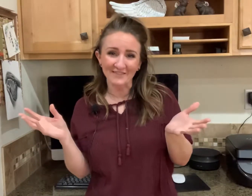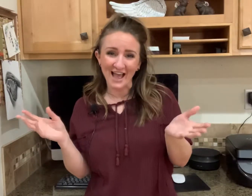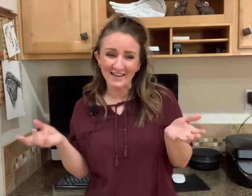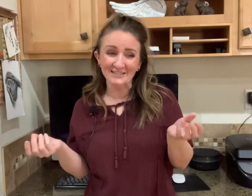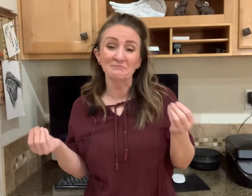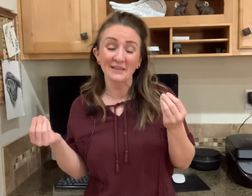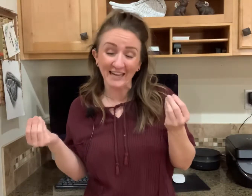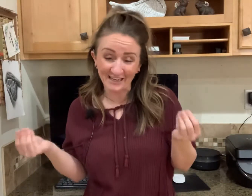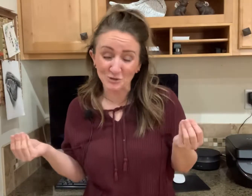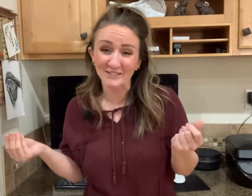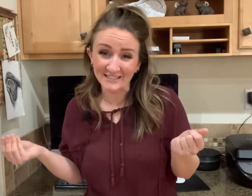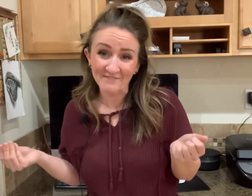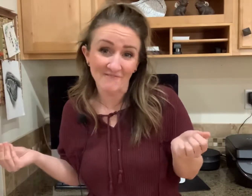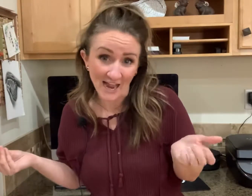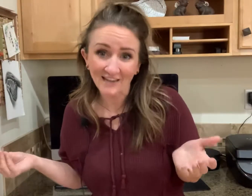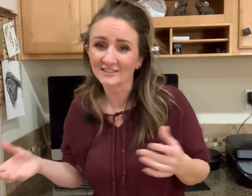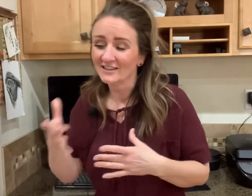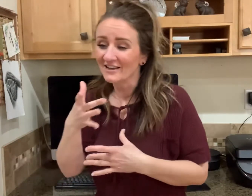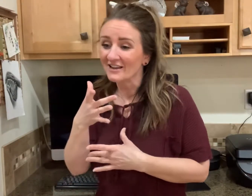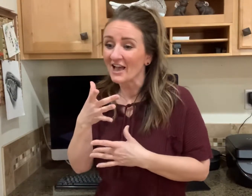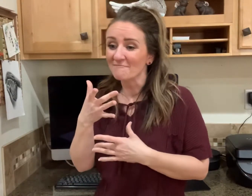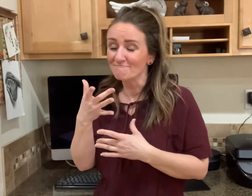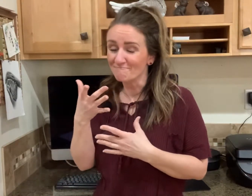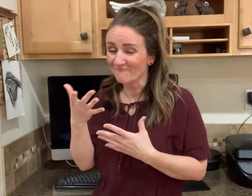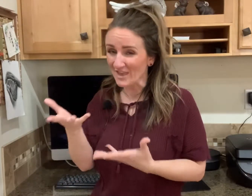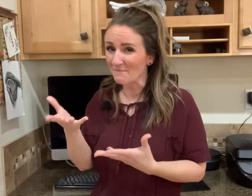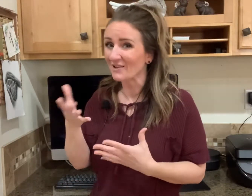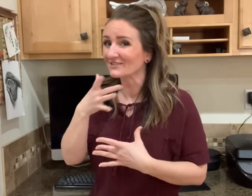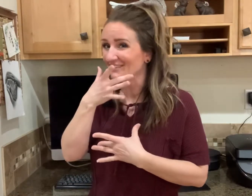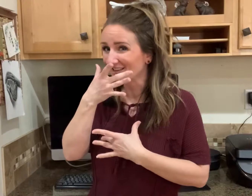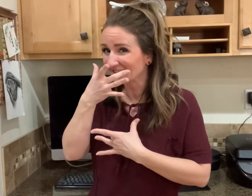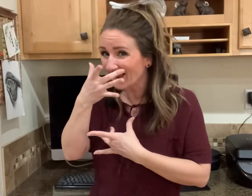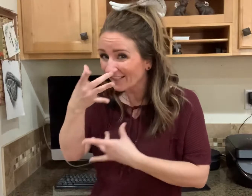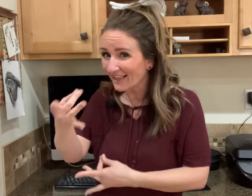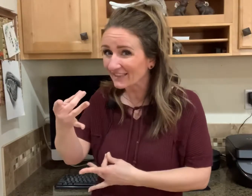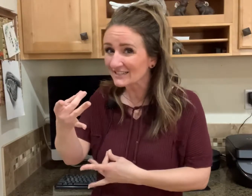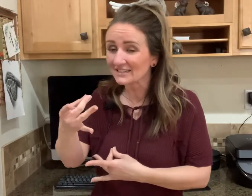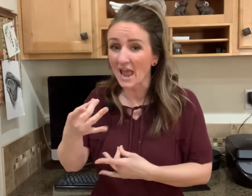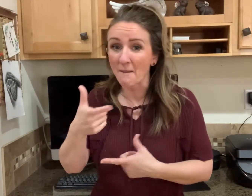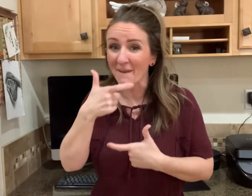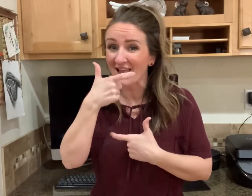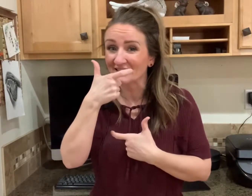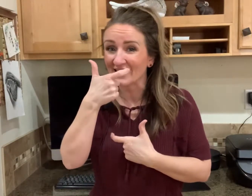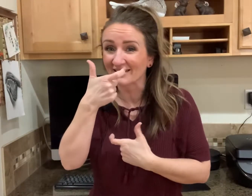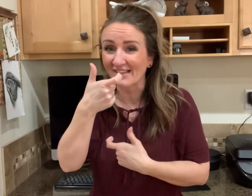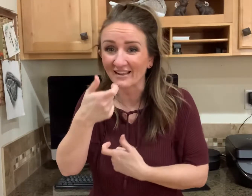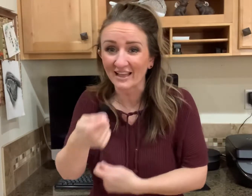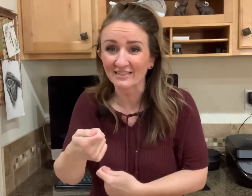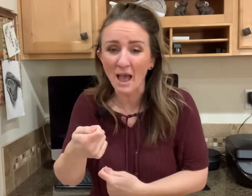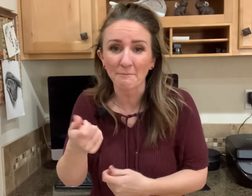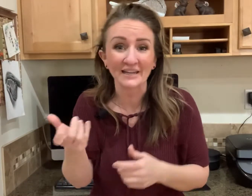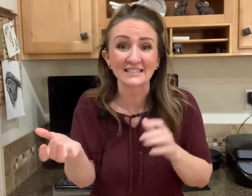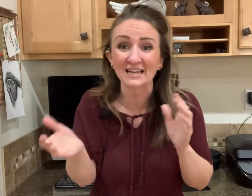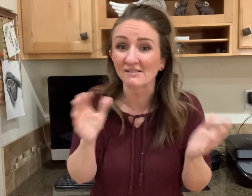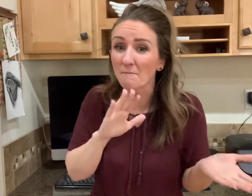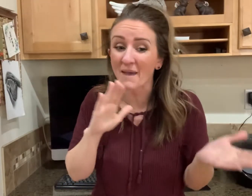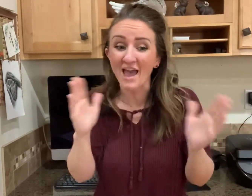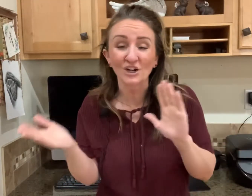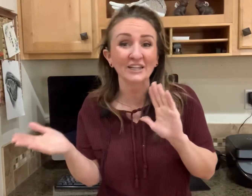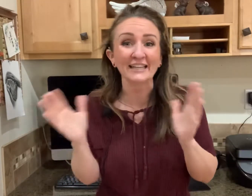that. Interesting fact. Females tend to sign it like this, and men tend to sign it like that, but it doesn't matter either